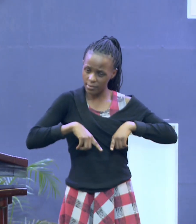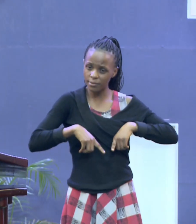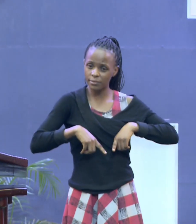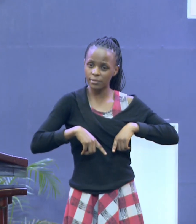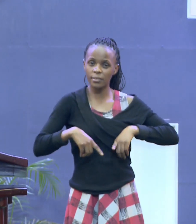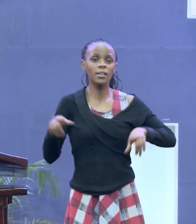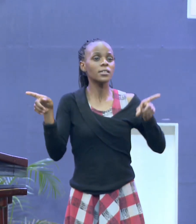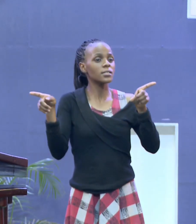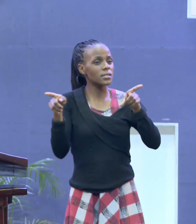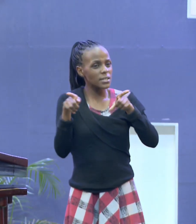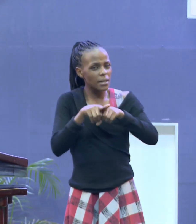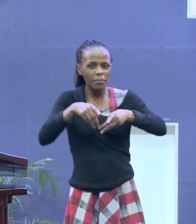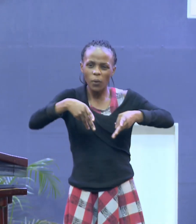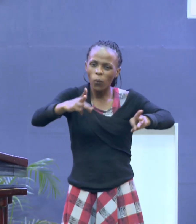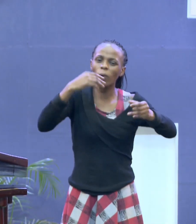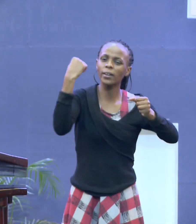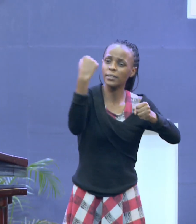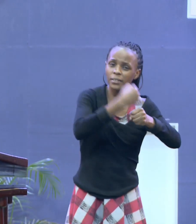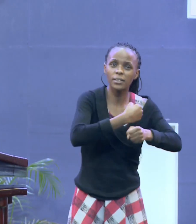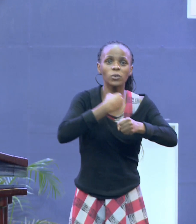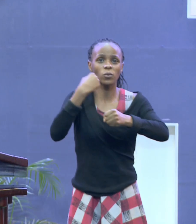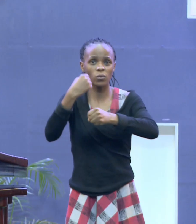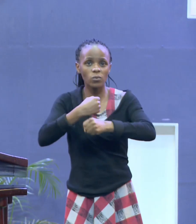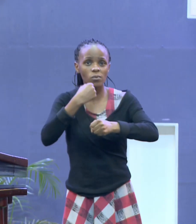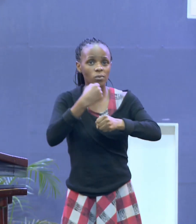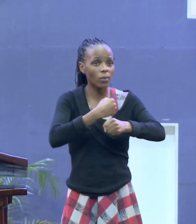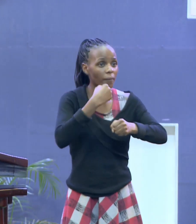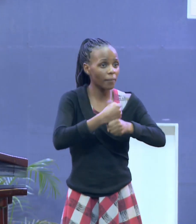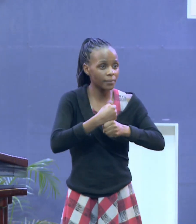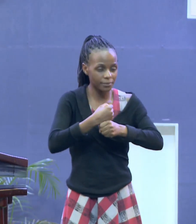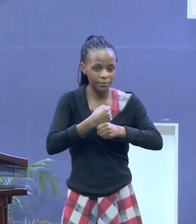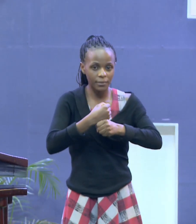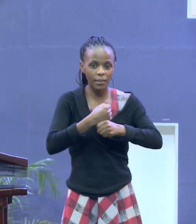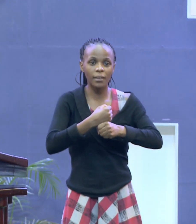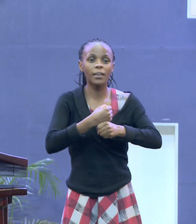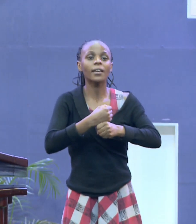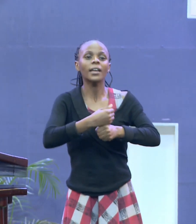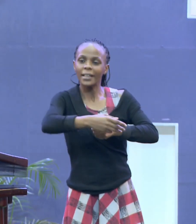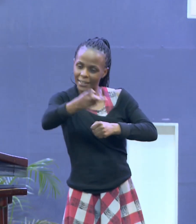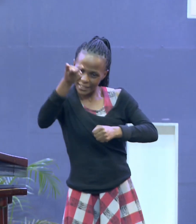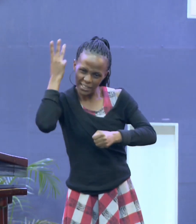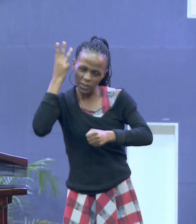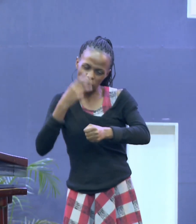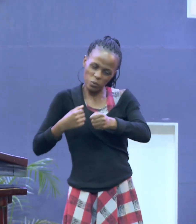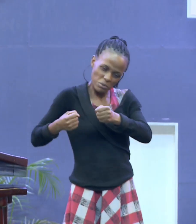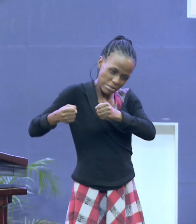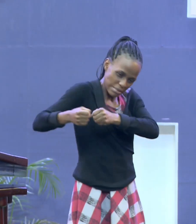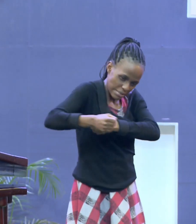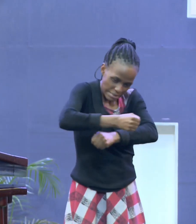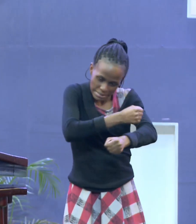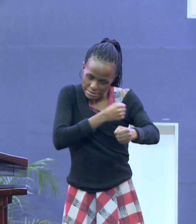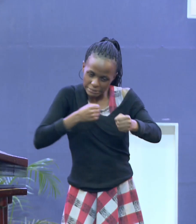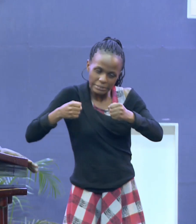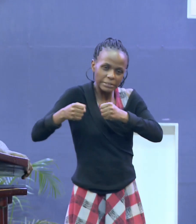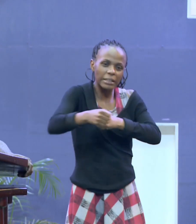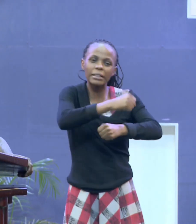lives. N'enkola yaabwo. And everything that we do. Bwasibibwa ne bunywezebwa. They were